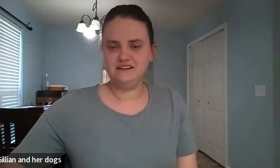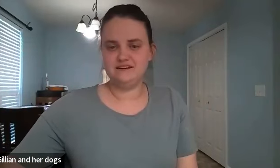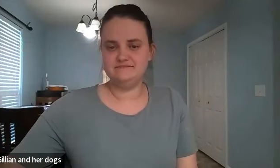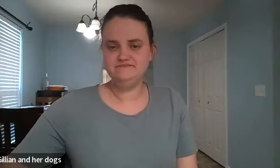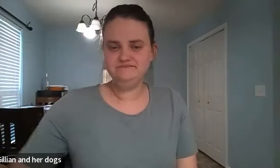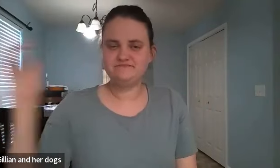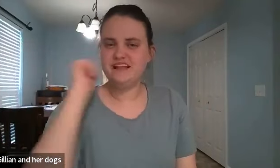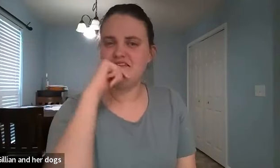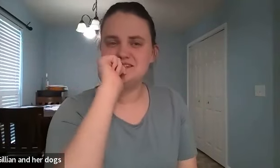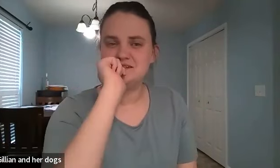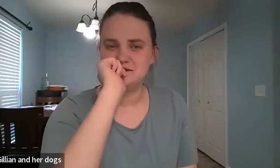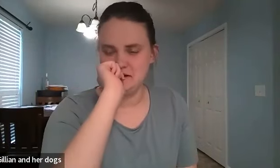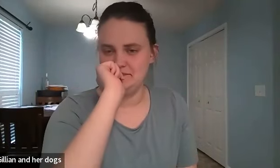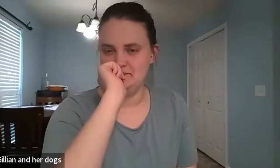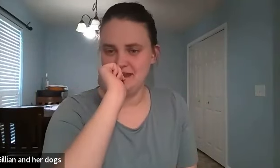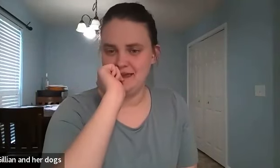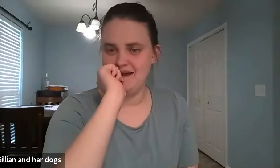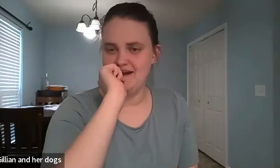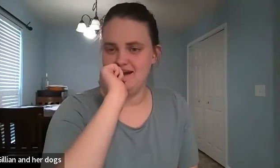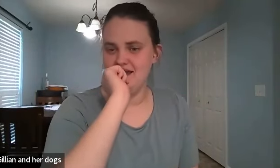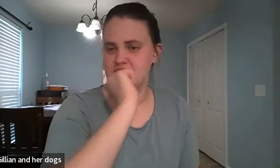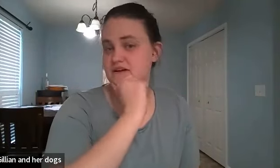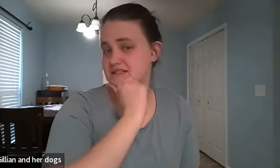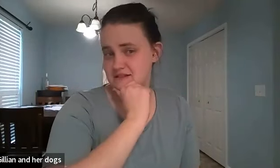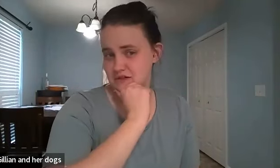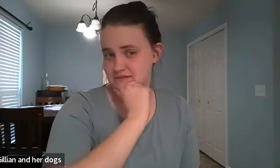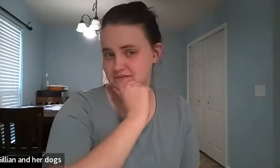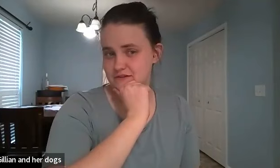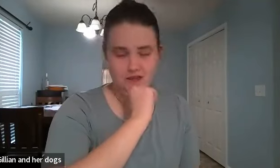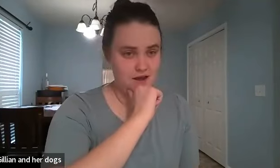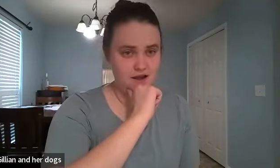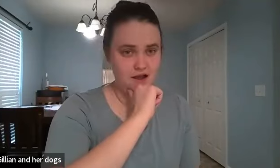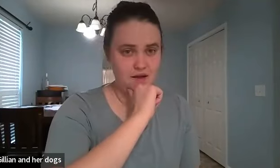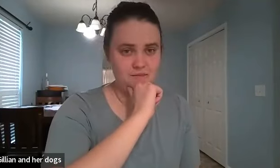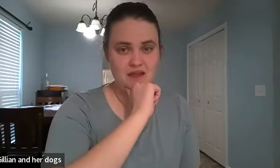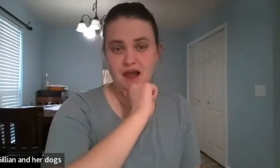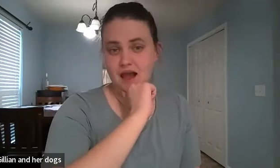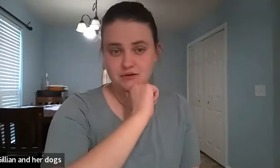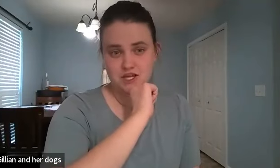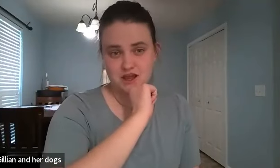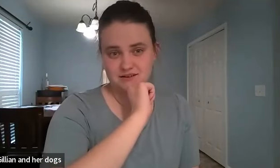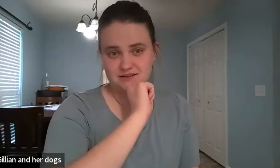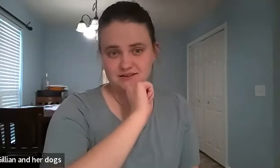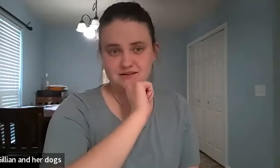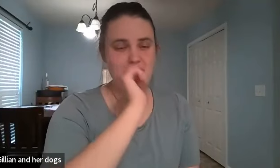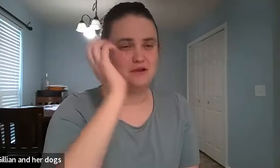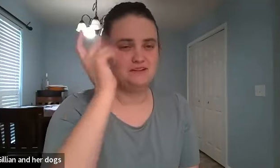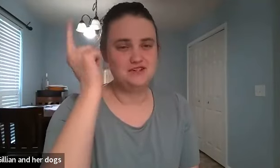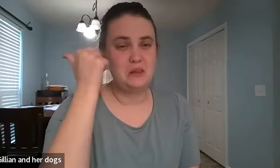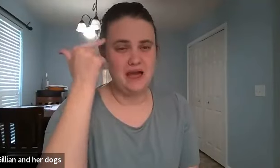Hyena. That's a good one. I have not seen one for that. I will check. My brain wants to go